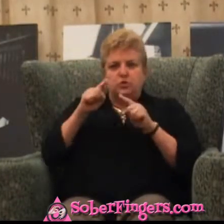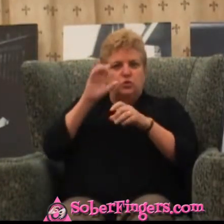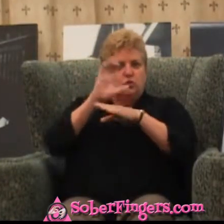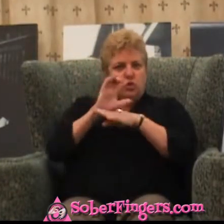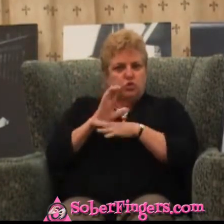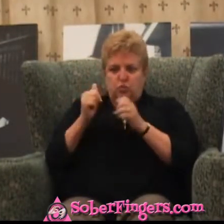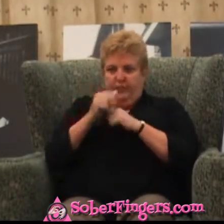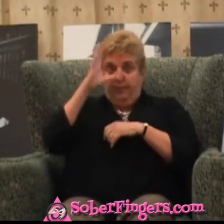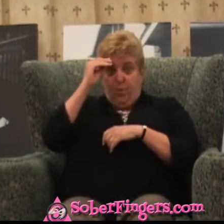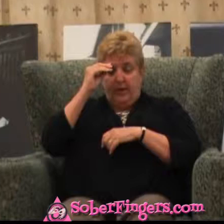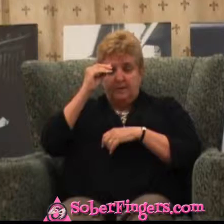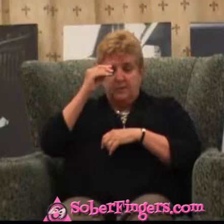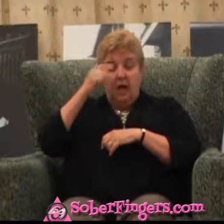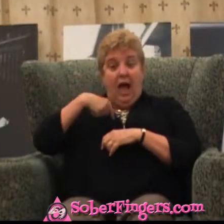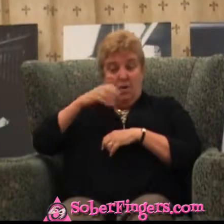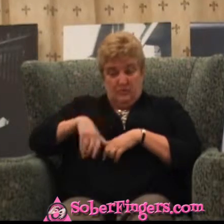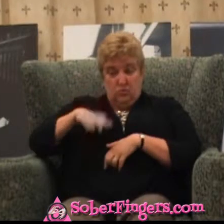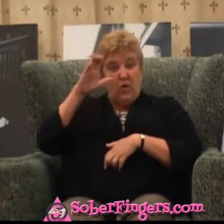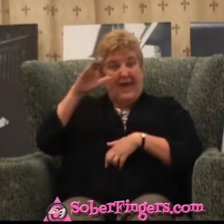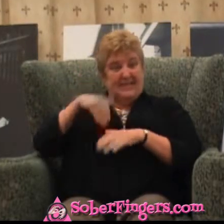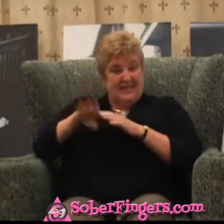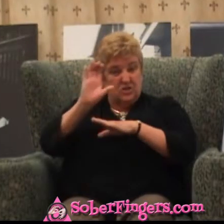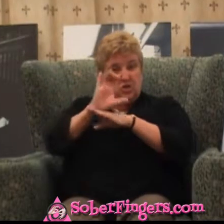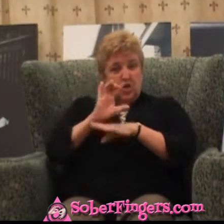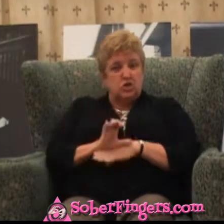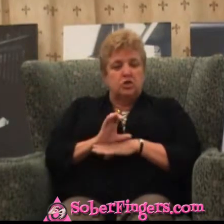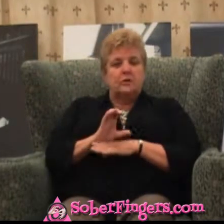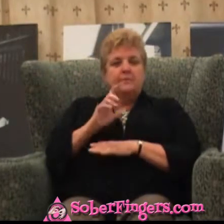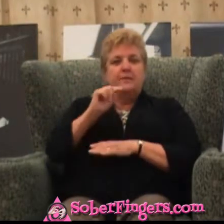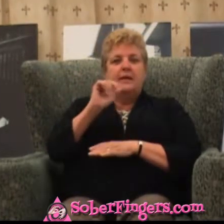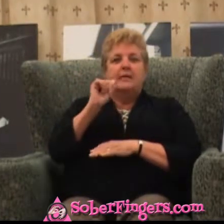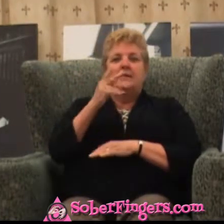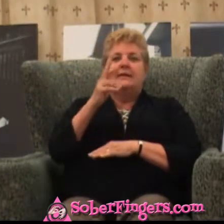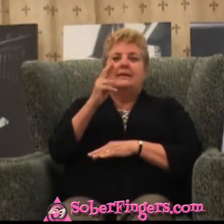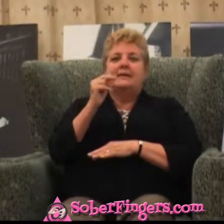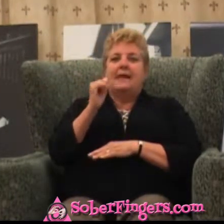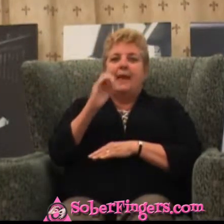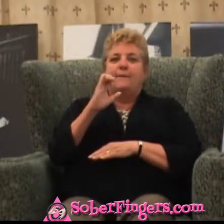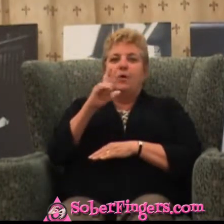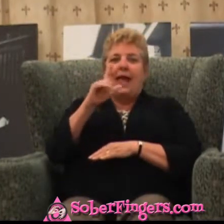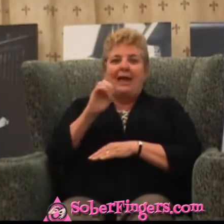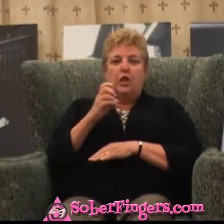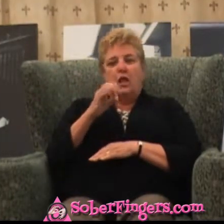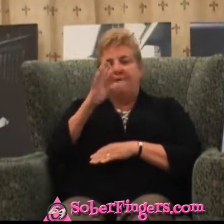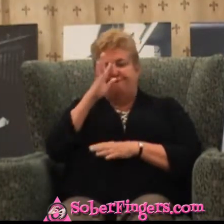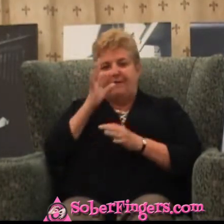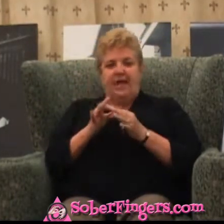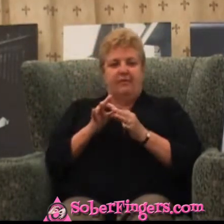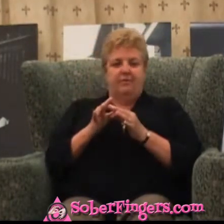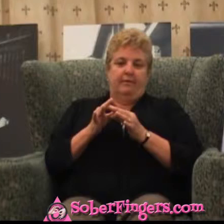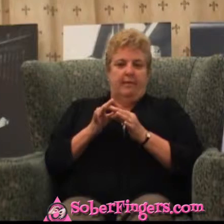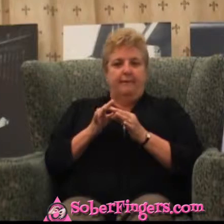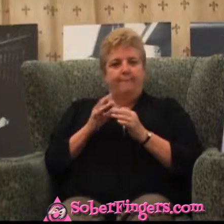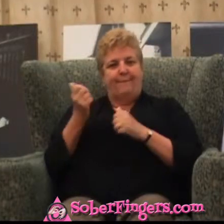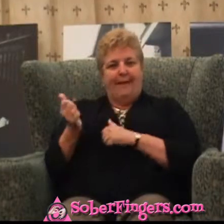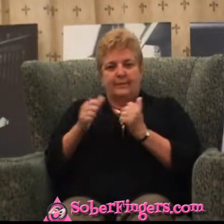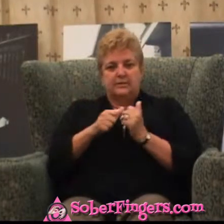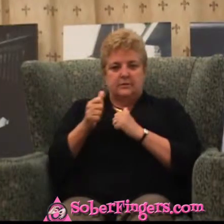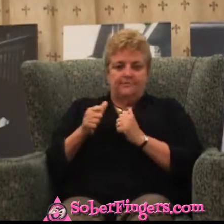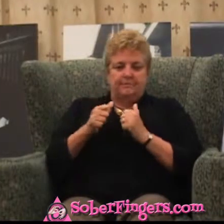church. And I was raised in church, Tabernacle of Faith Missionary Baptist Church. And I used to go to junior church, and me and my brothers